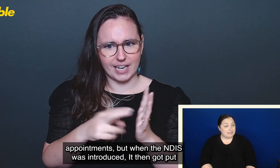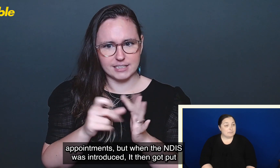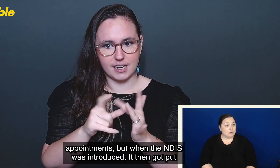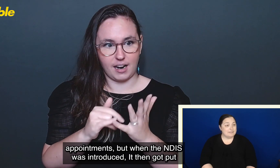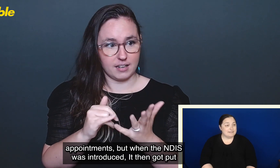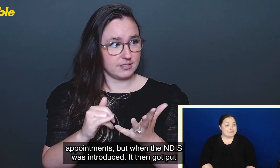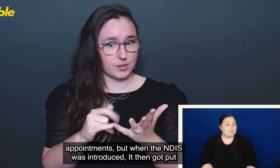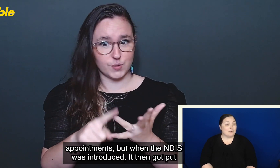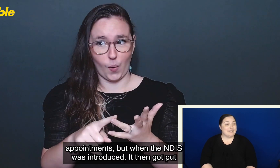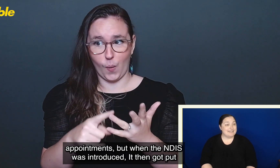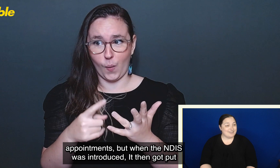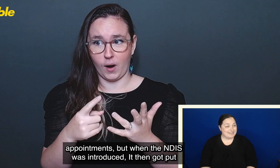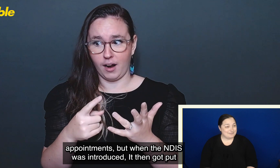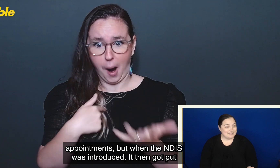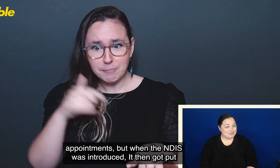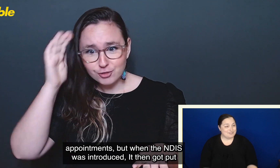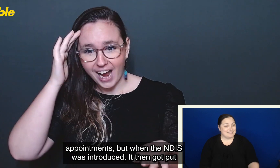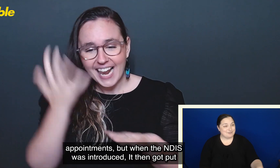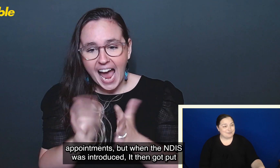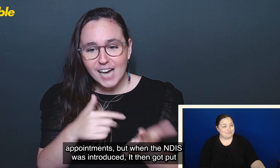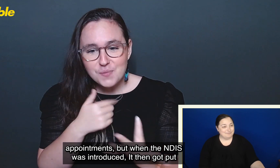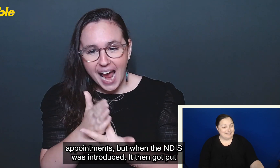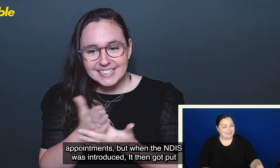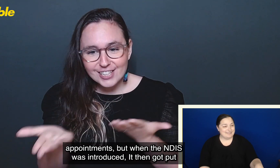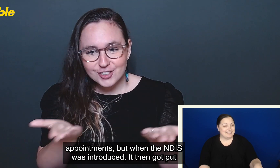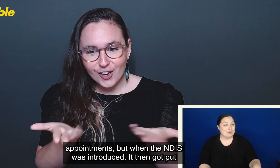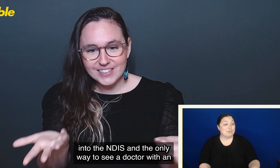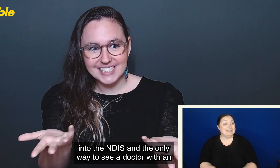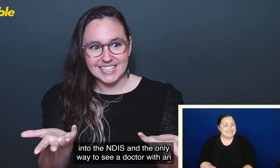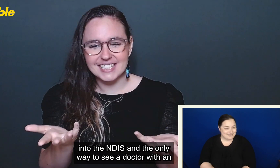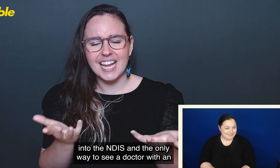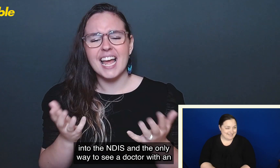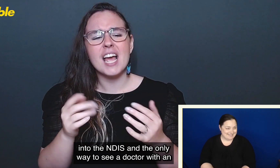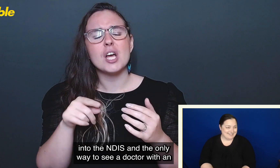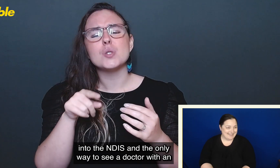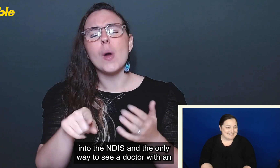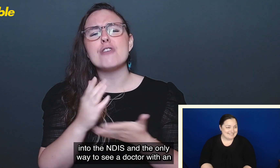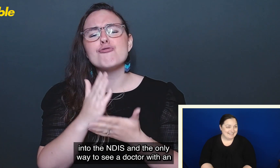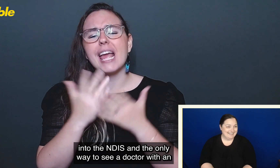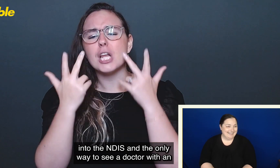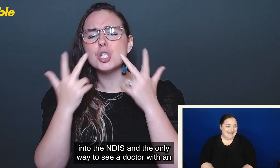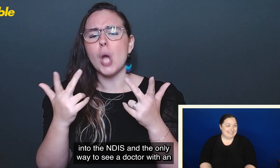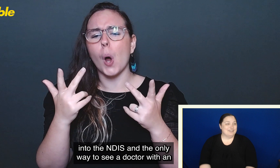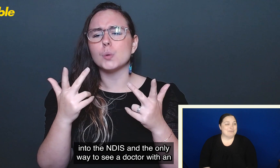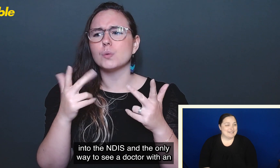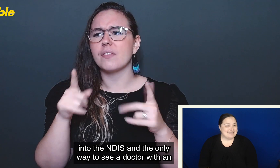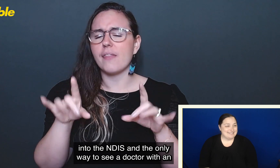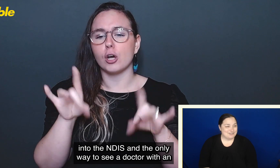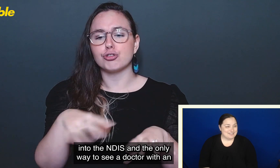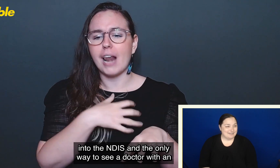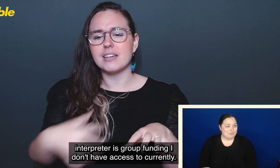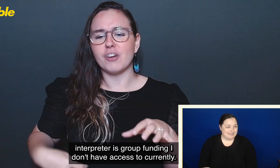medical appointments, but when the NDIS was introduced, it then got put into the NDIS. And the only way to